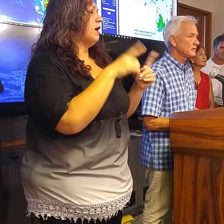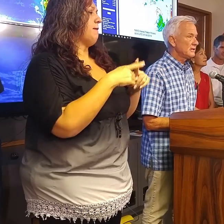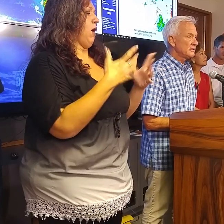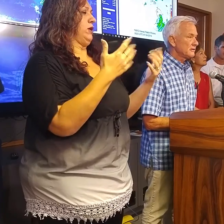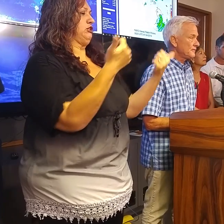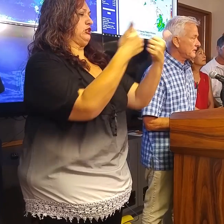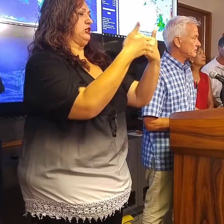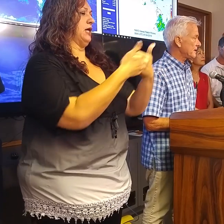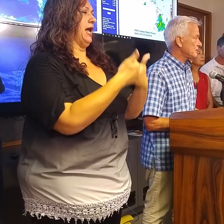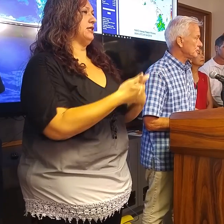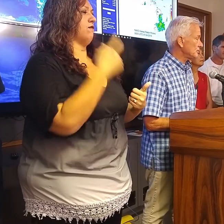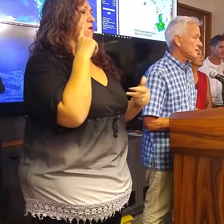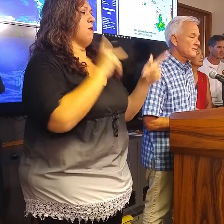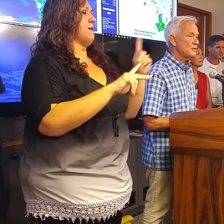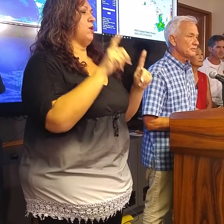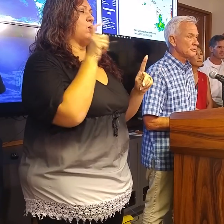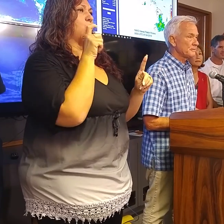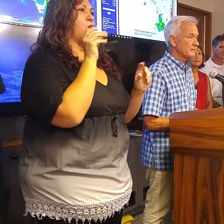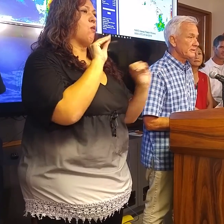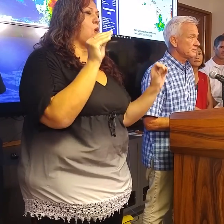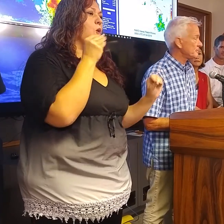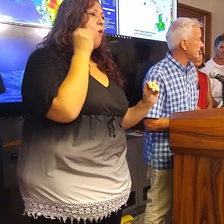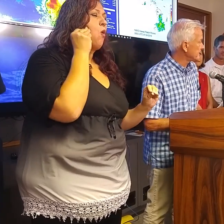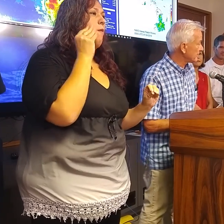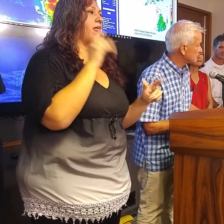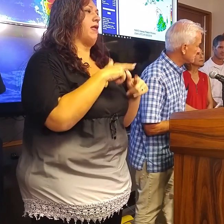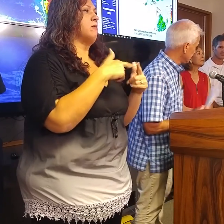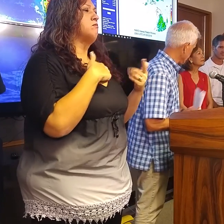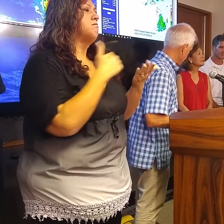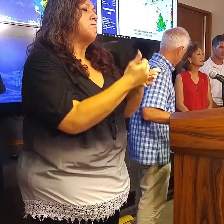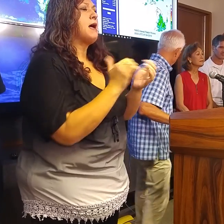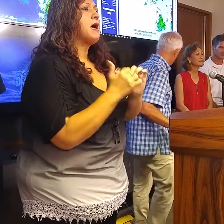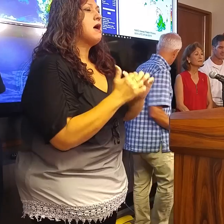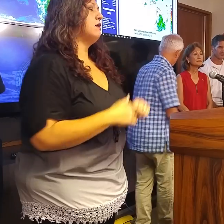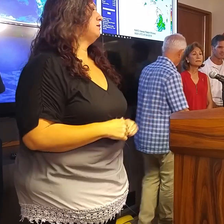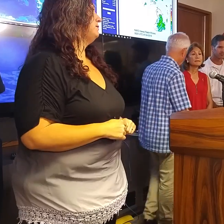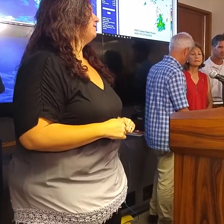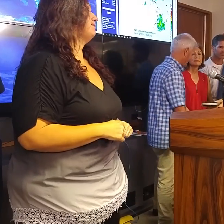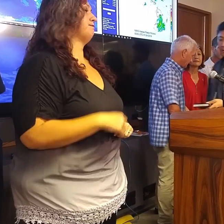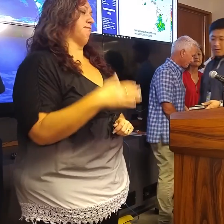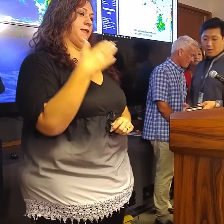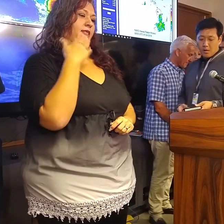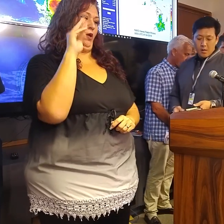challenges faced by those who don't have homes and what we're going to be doing about it. Thanks, Jun. Thank you, Mr. Mayor.